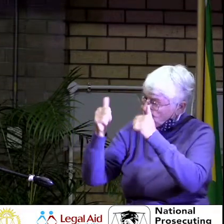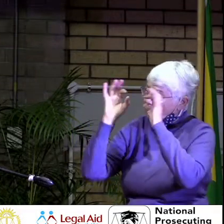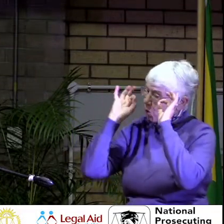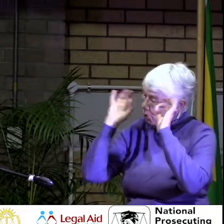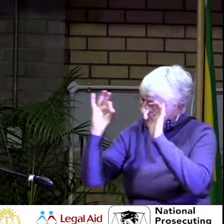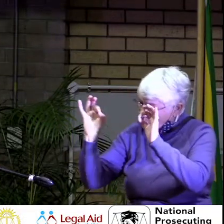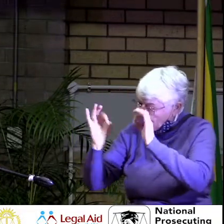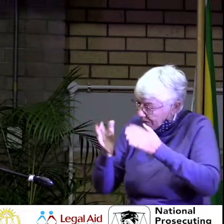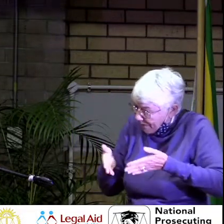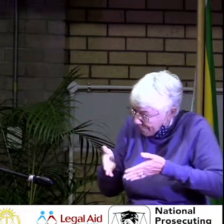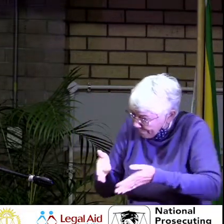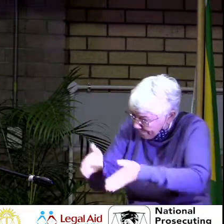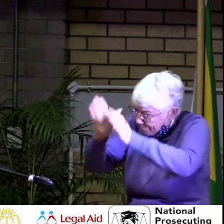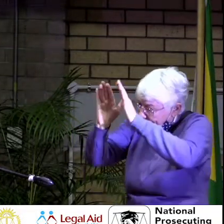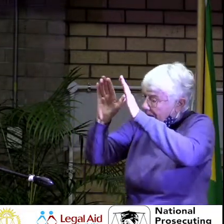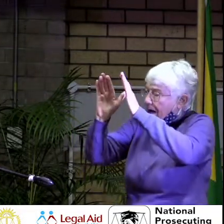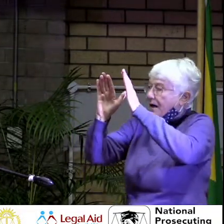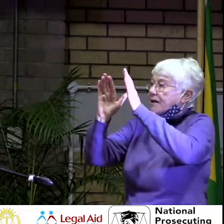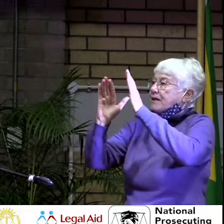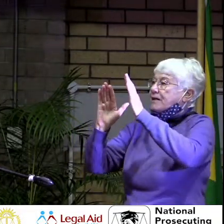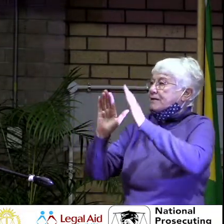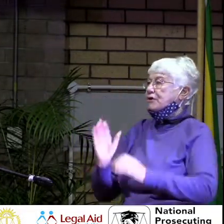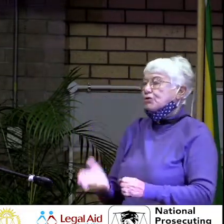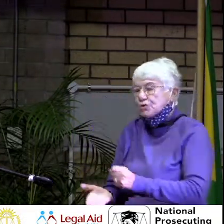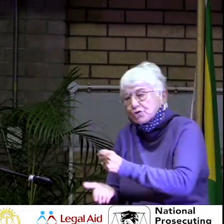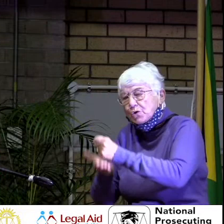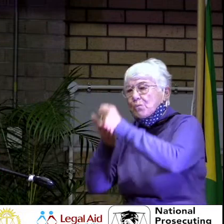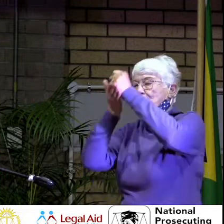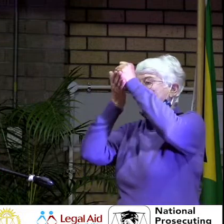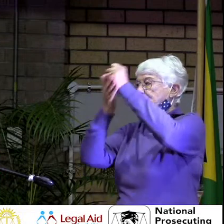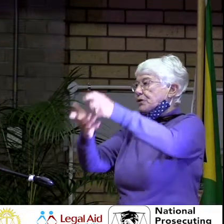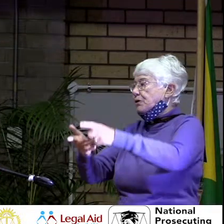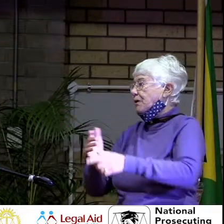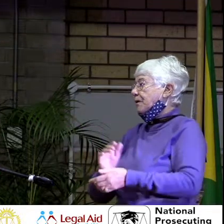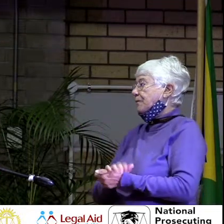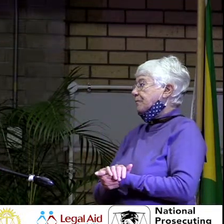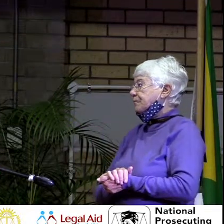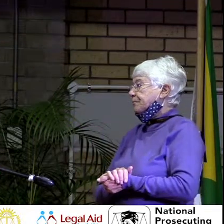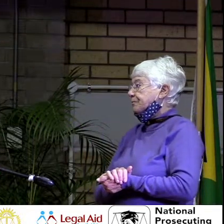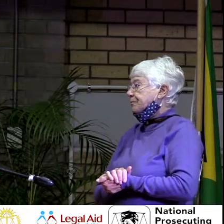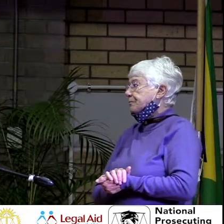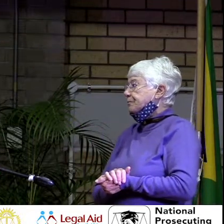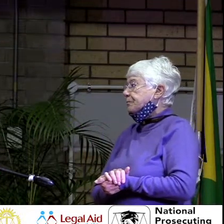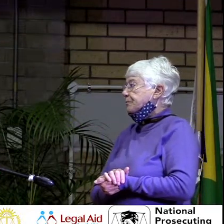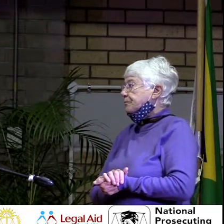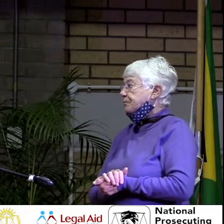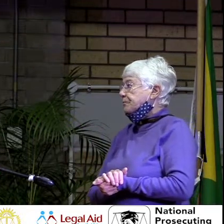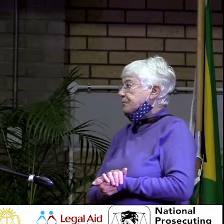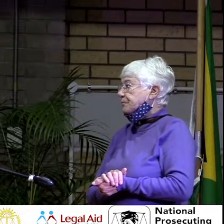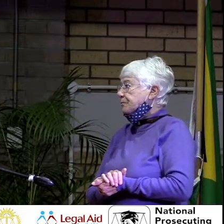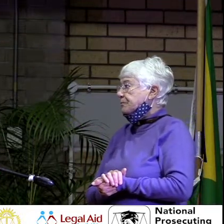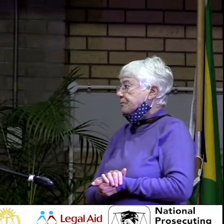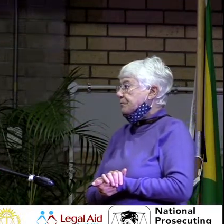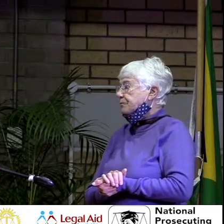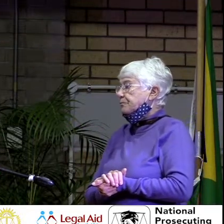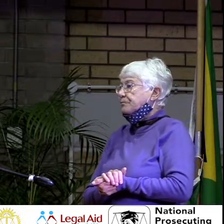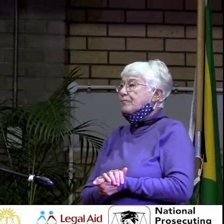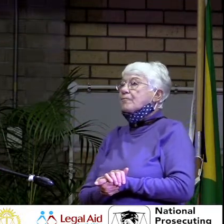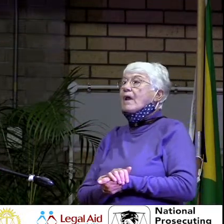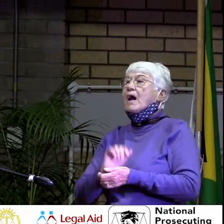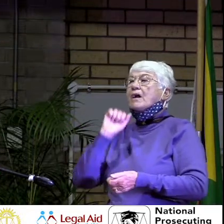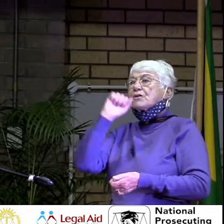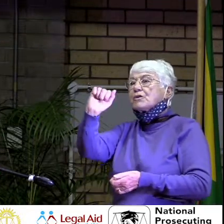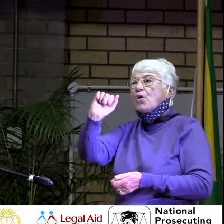We know that gender-based violence and domestic violence doesn't happen in a vacuum. Often what starts off as an argument between